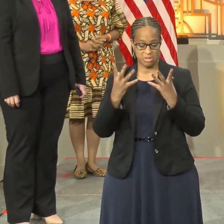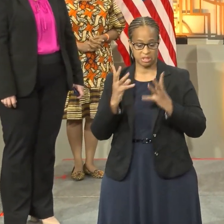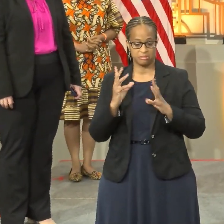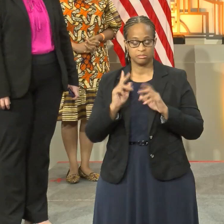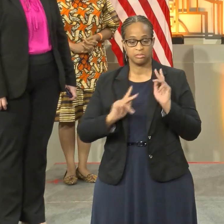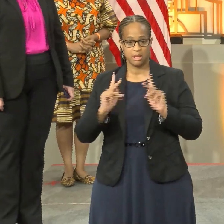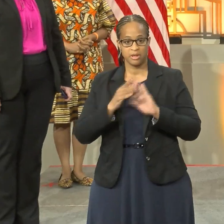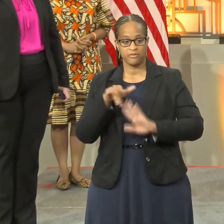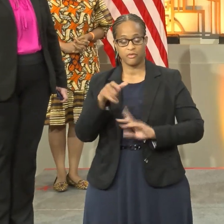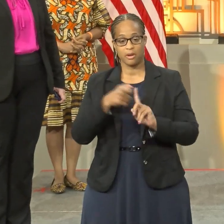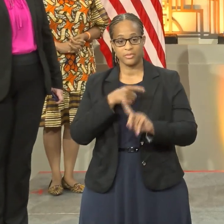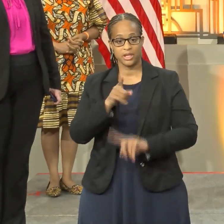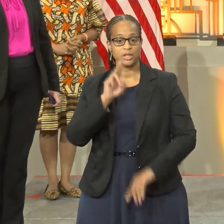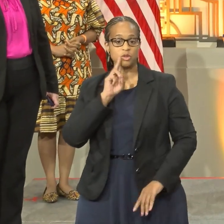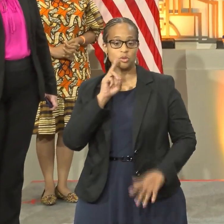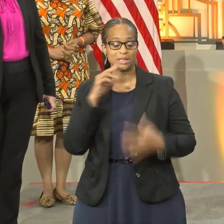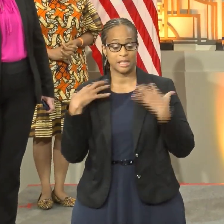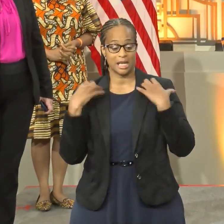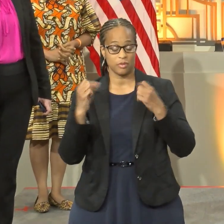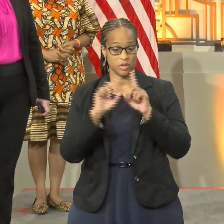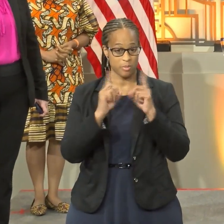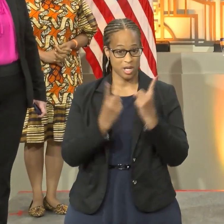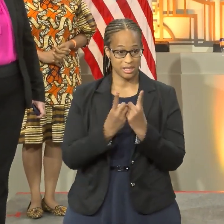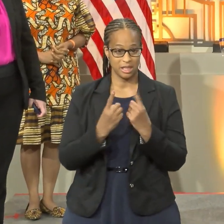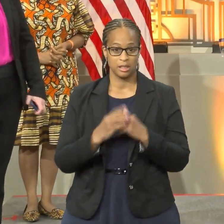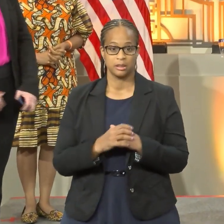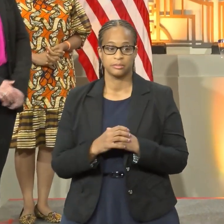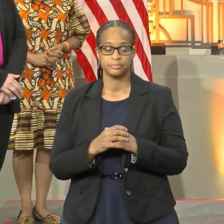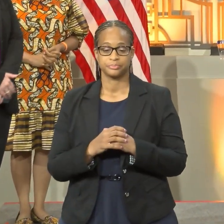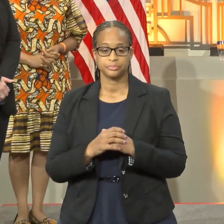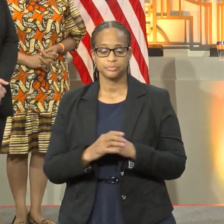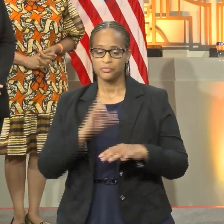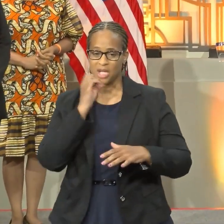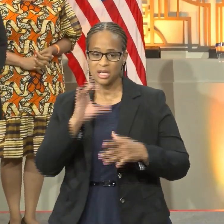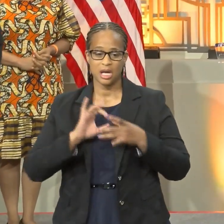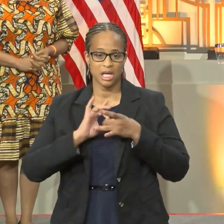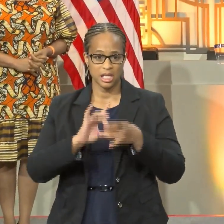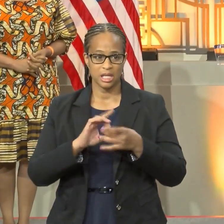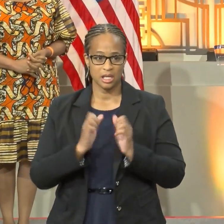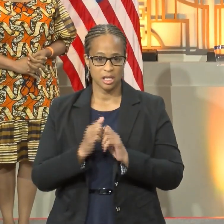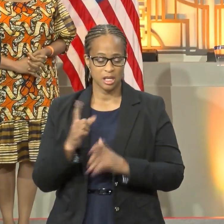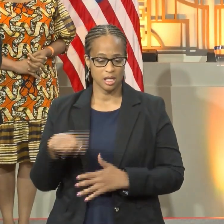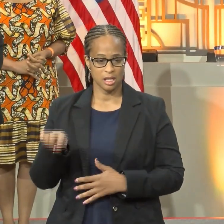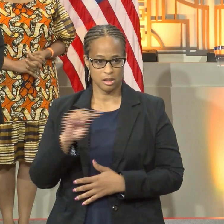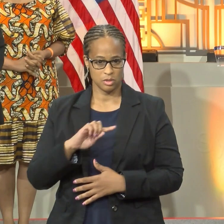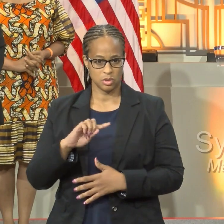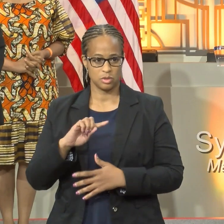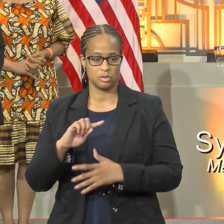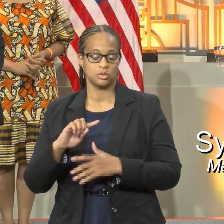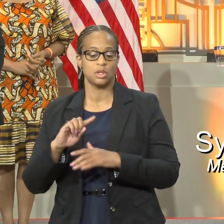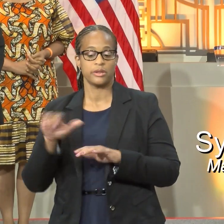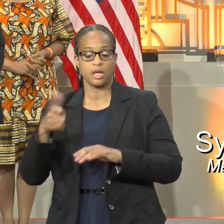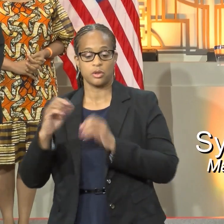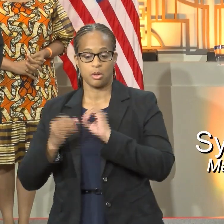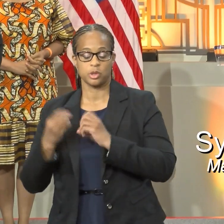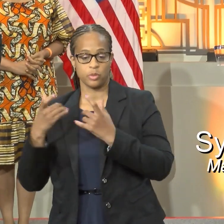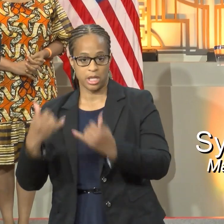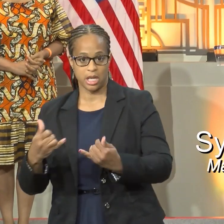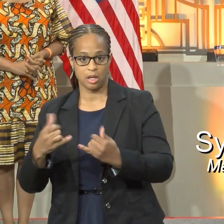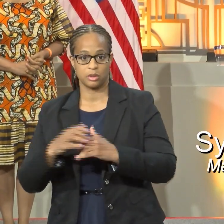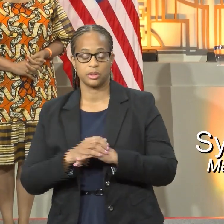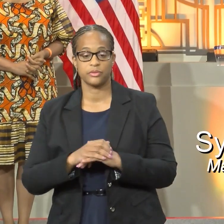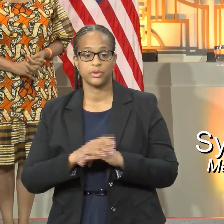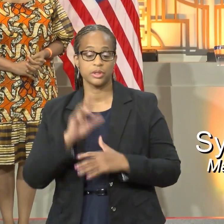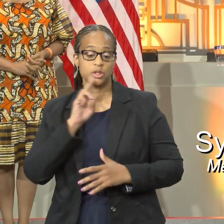from the Houston Health Department, but they are not connected necessarily to the announcement that we'll be making right now. The Houston Health